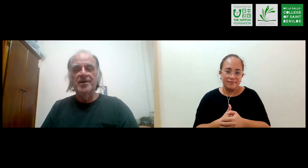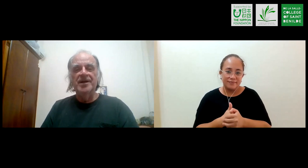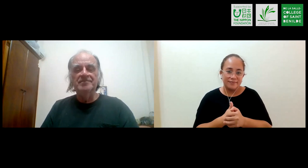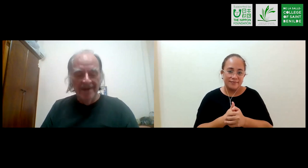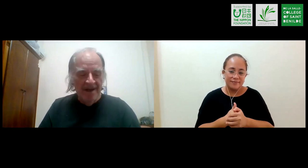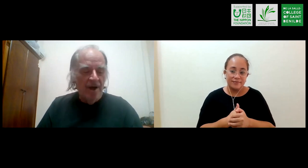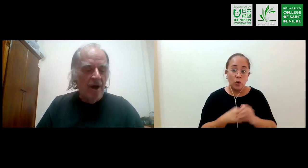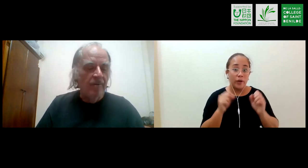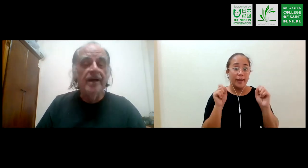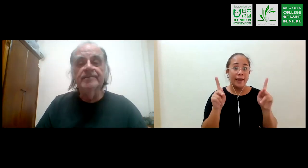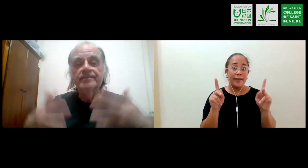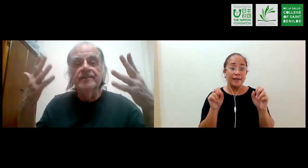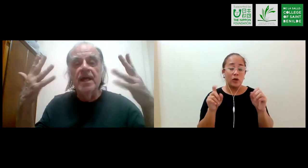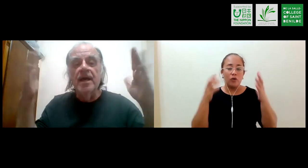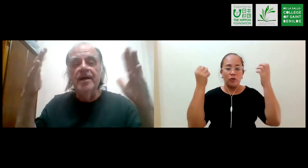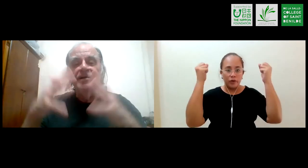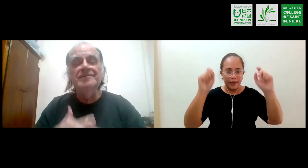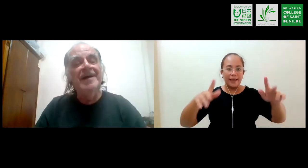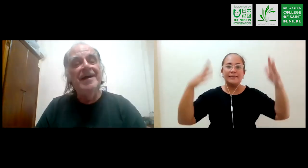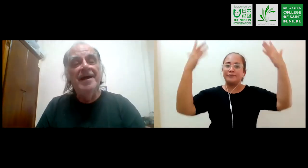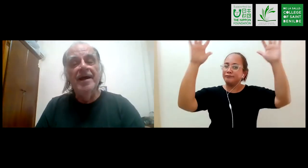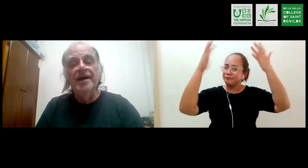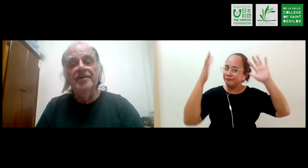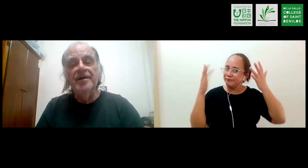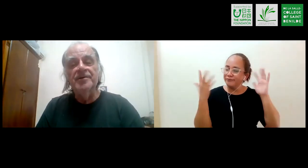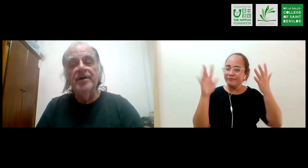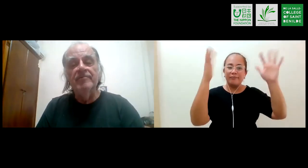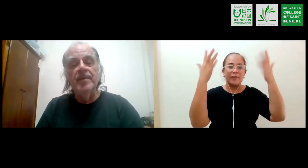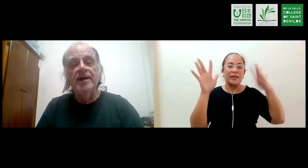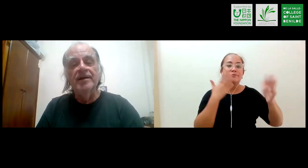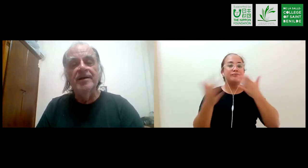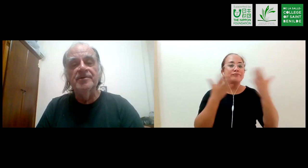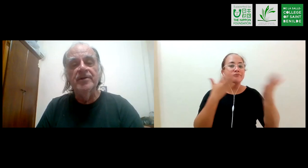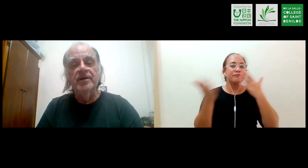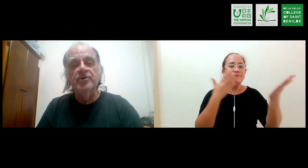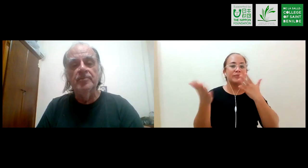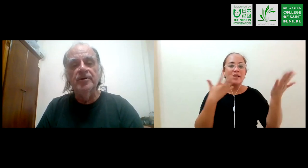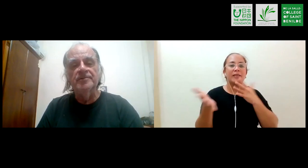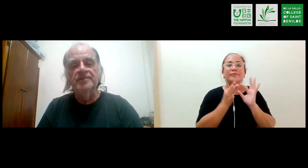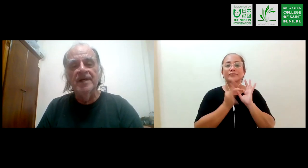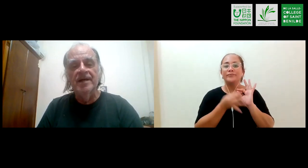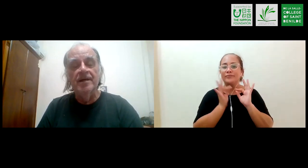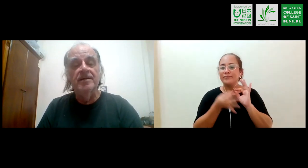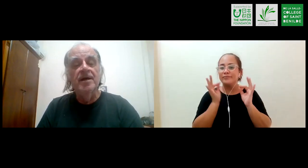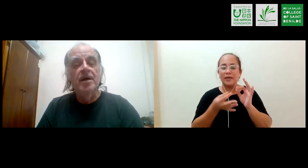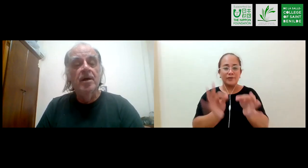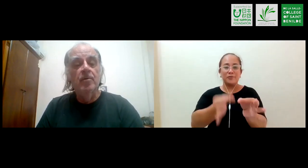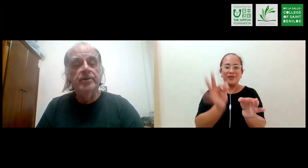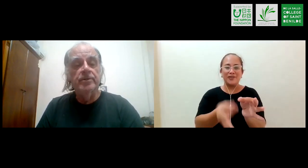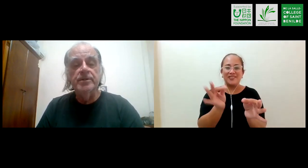Okay, all right, yay. And thanks for everybody. Thanks for the interpreter. And we shall see